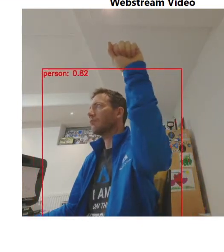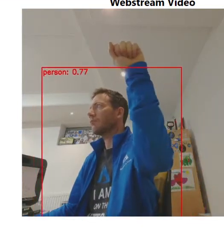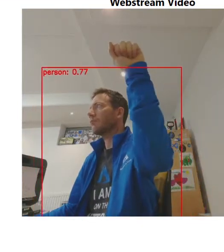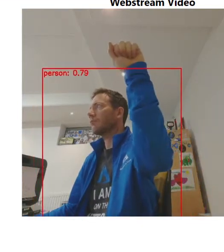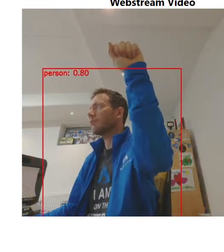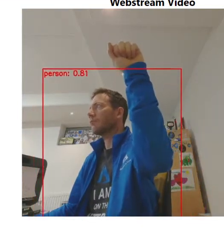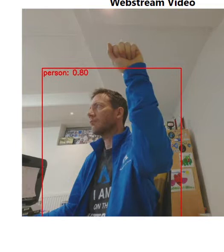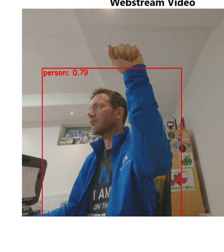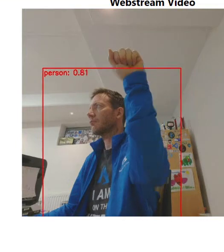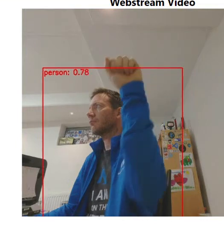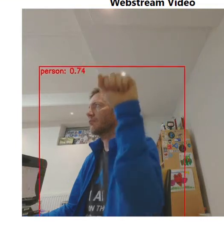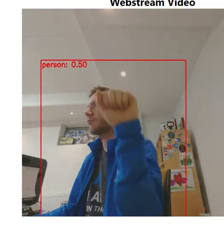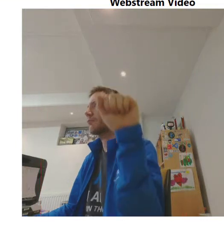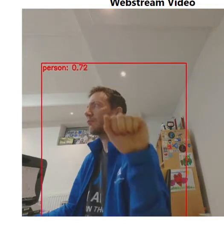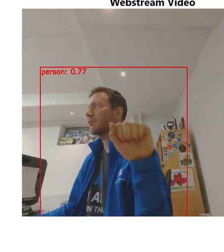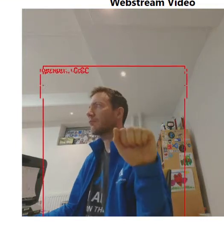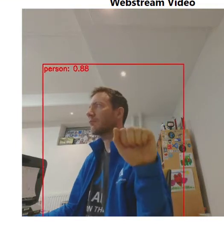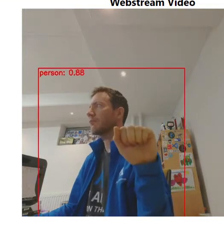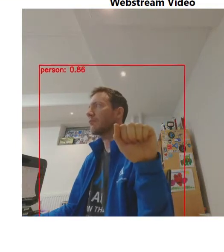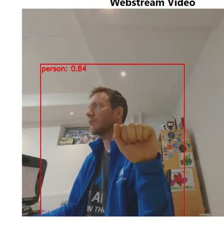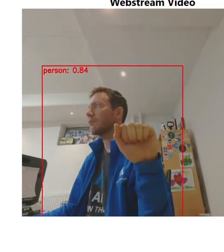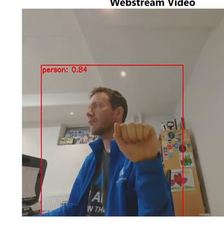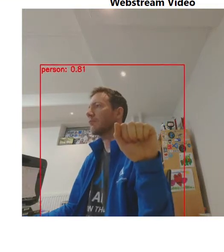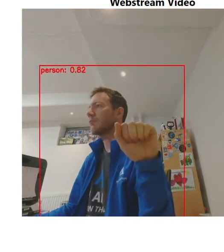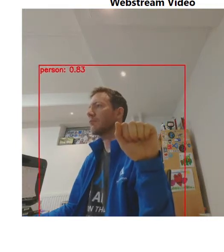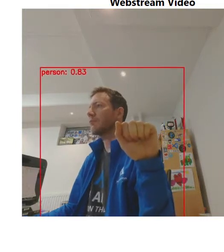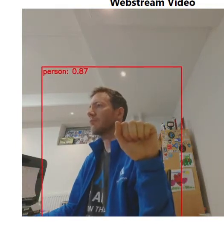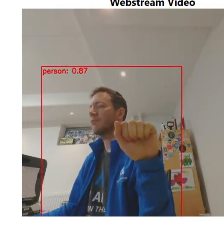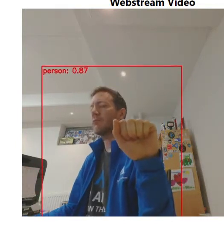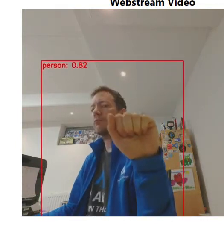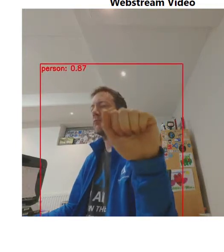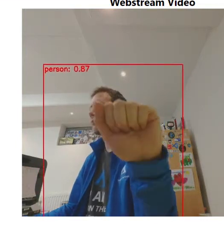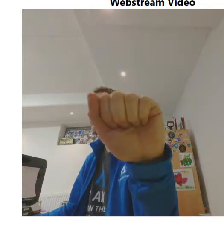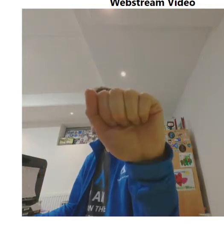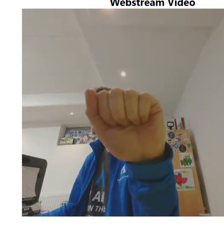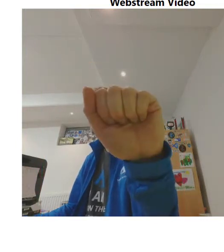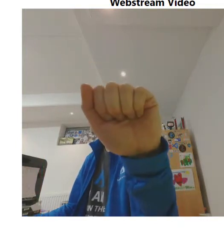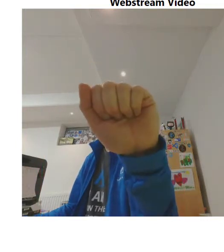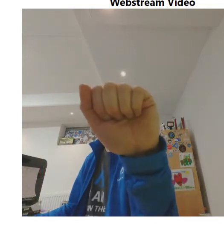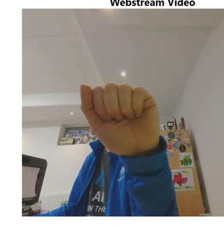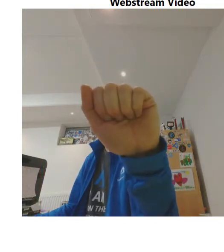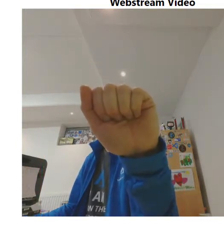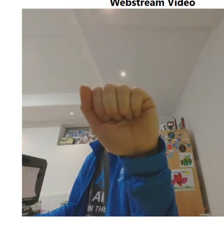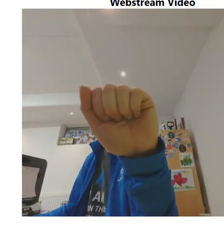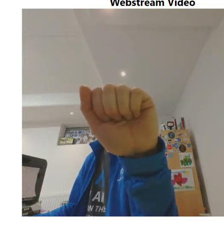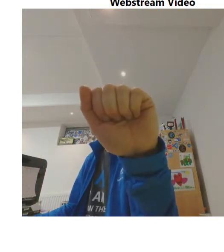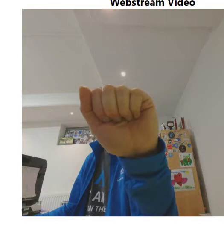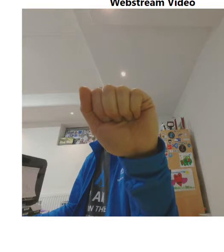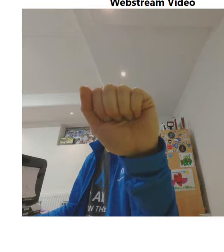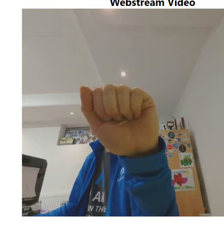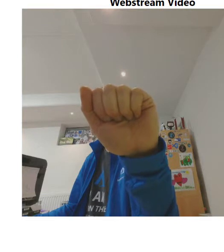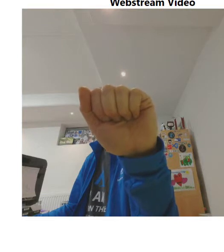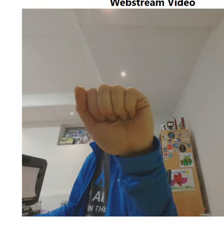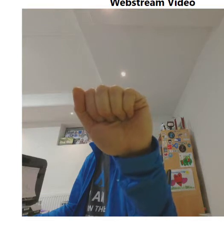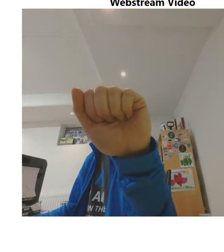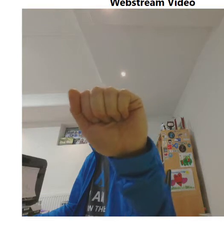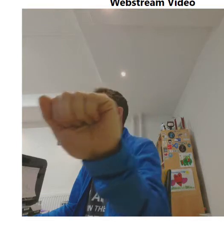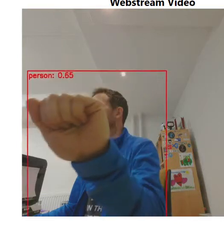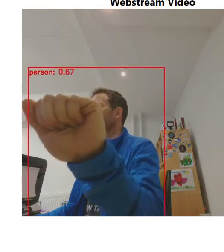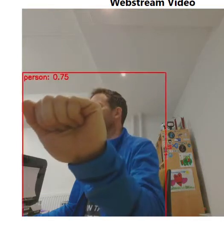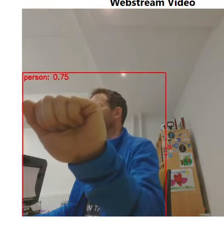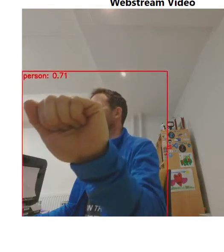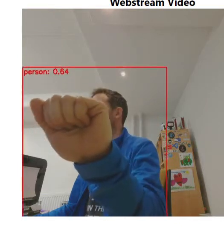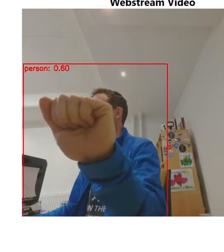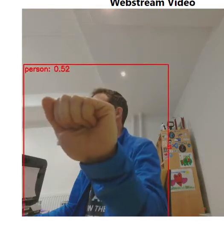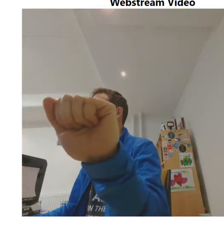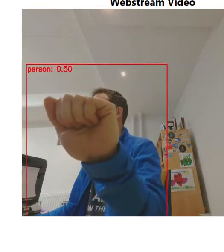the characters from the American Sign Language, such as the character for A that I'm holding up here now. And I'm going to give it different contexts to capture